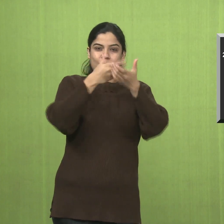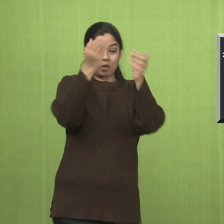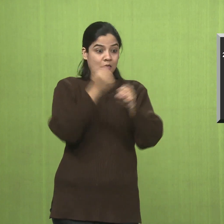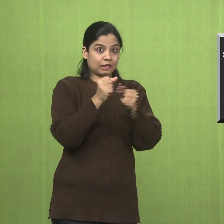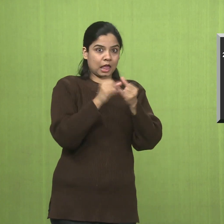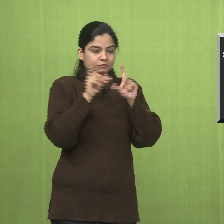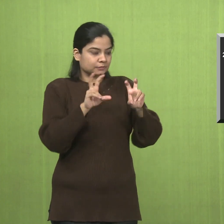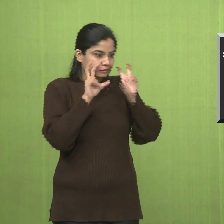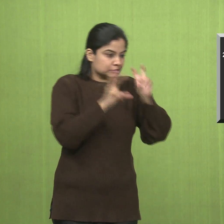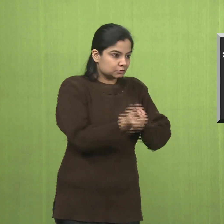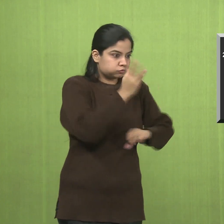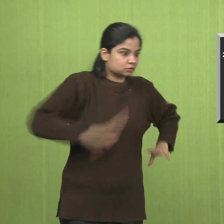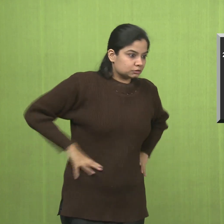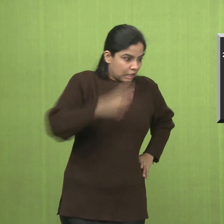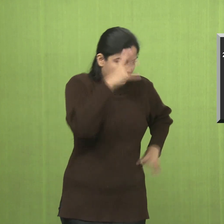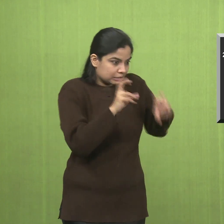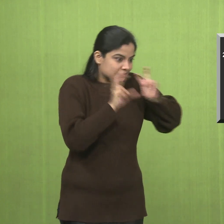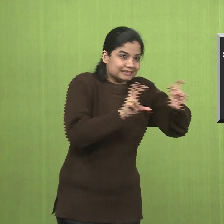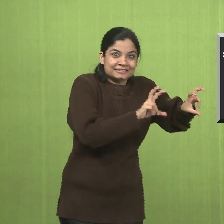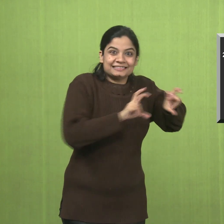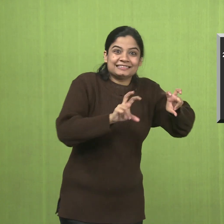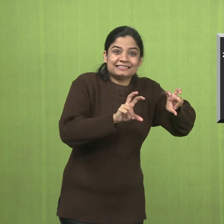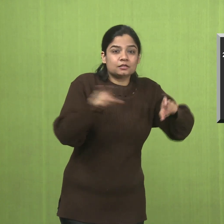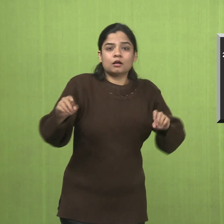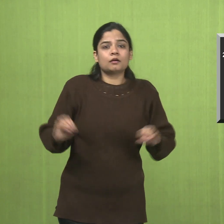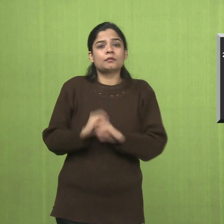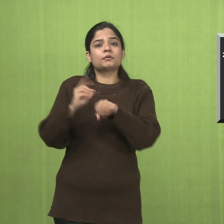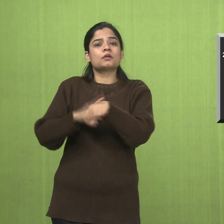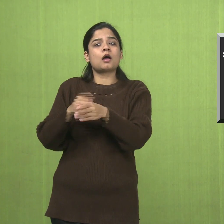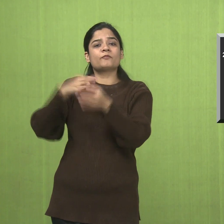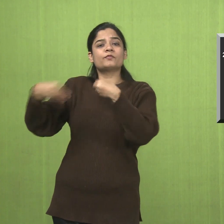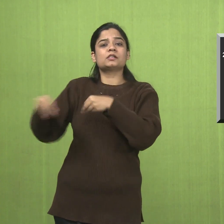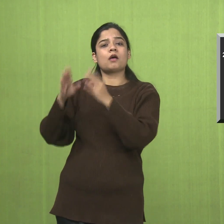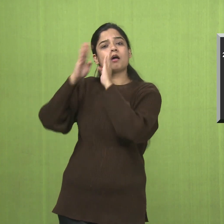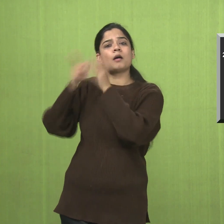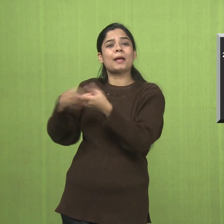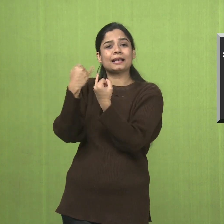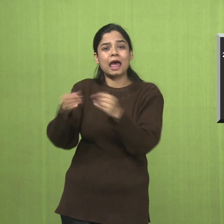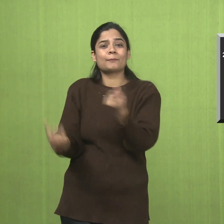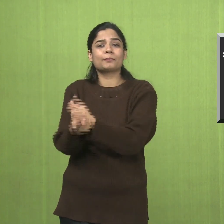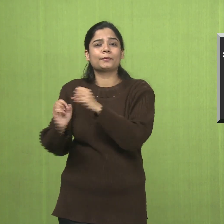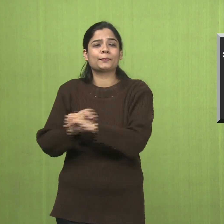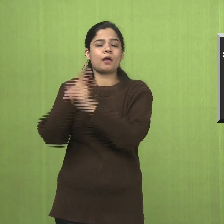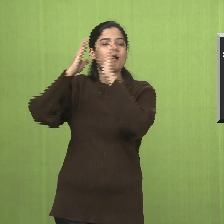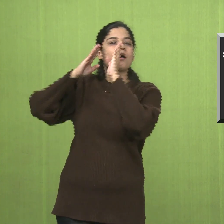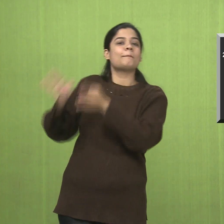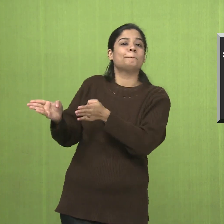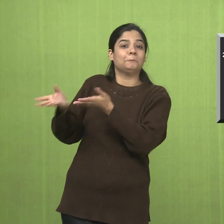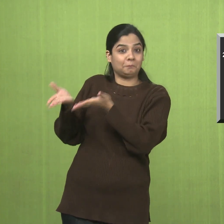benefits also. You always have to pay attention when you're cooking on the gas. Here you don't have to pay attention at all because it is very,